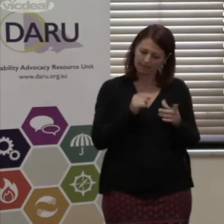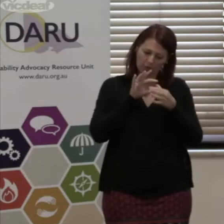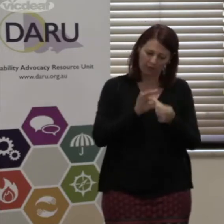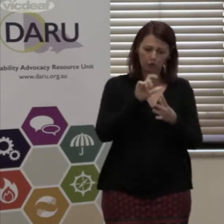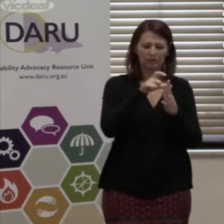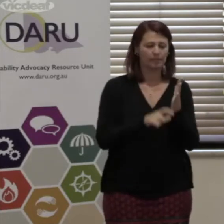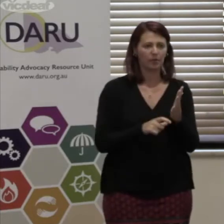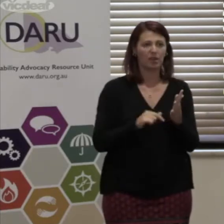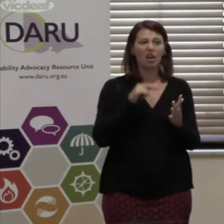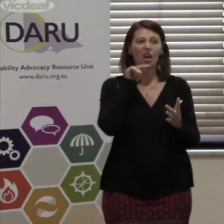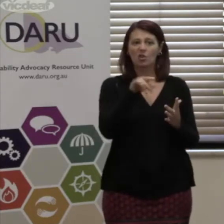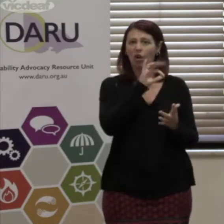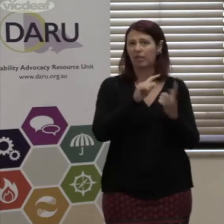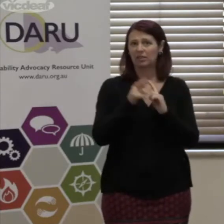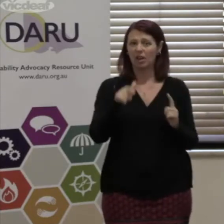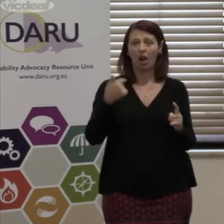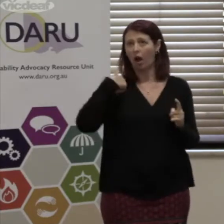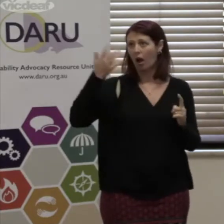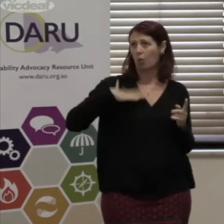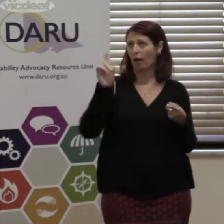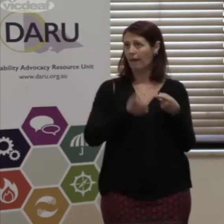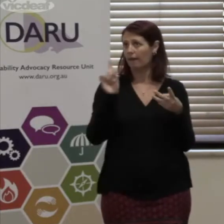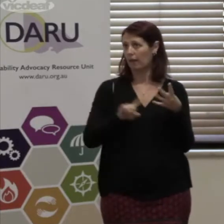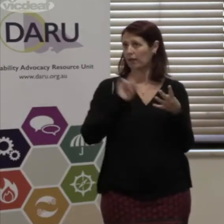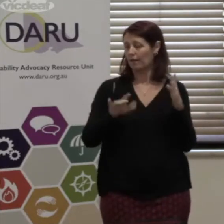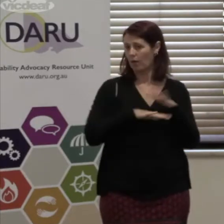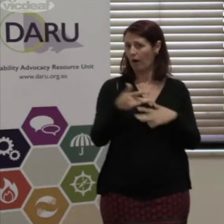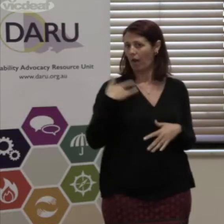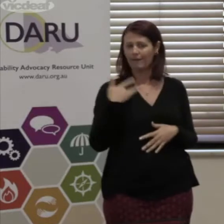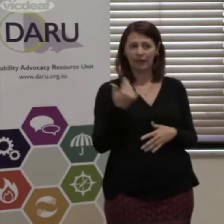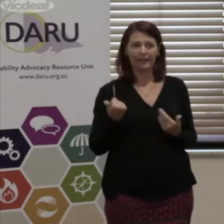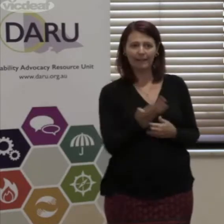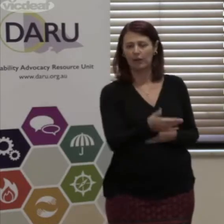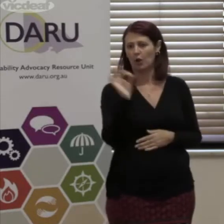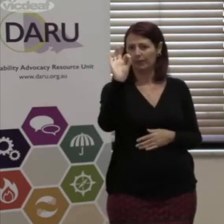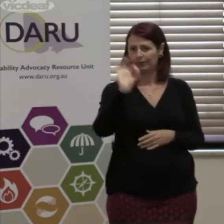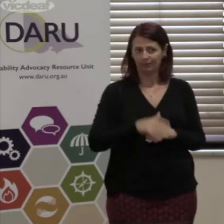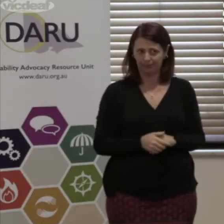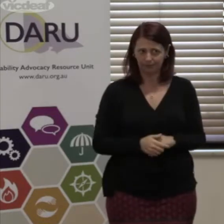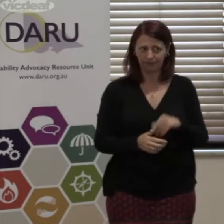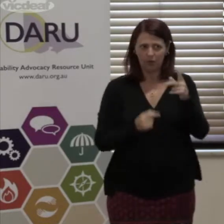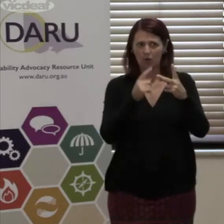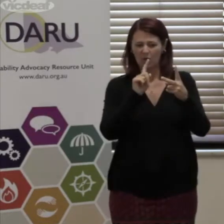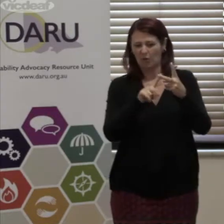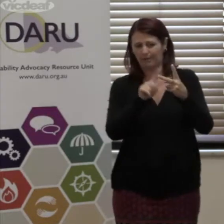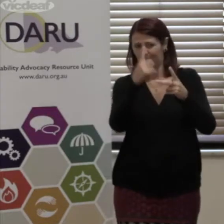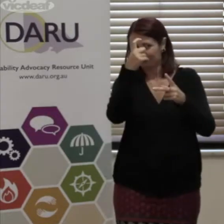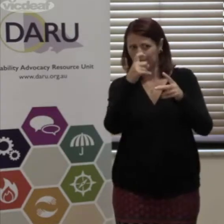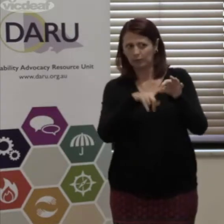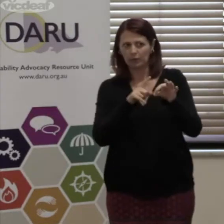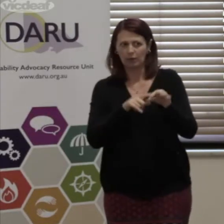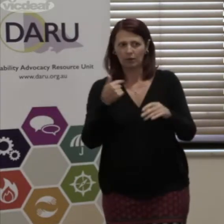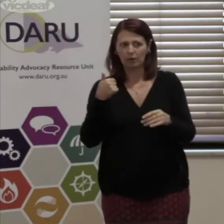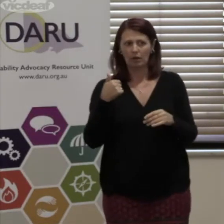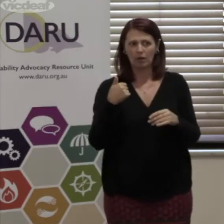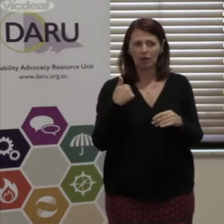not just things that you want from you. It's not everything you want for your life. And also, one last question, not a question. I brought in an